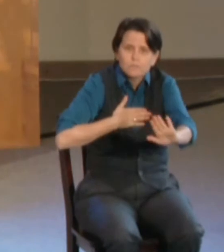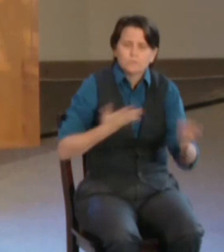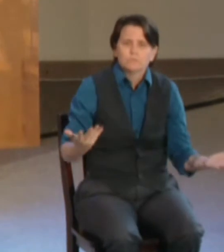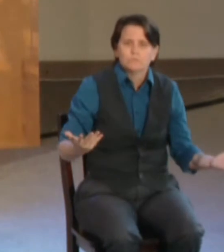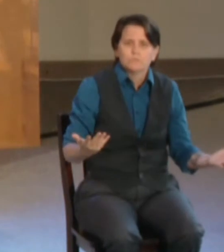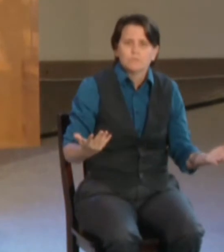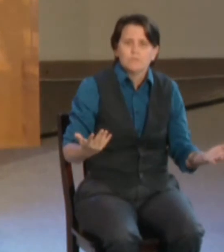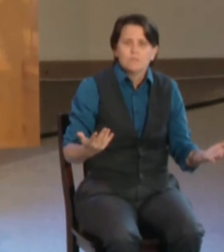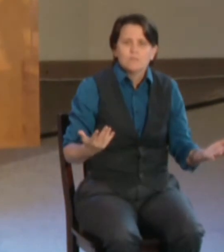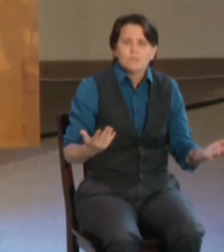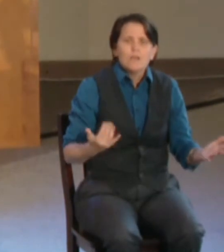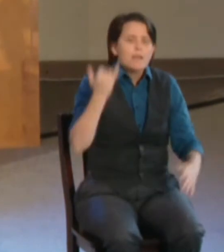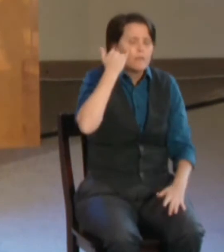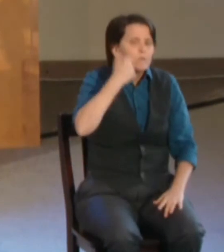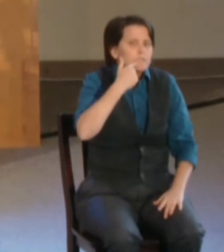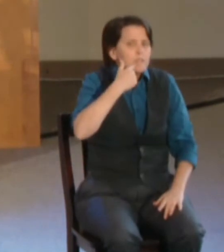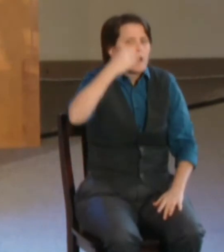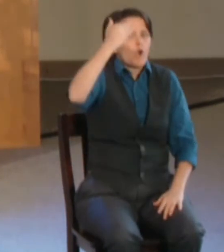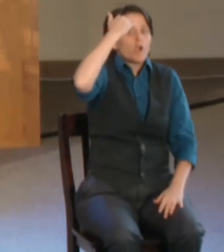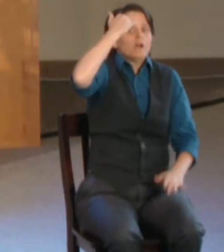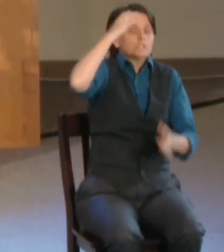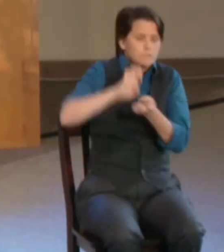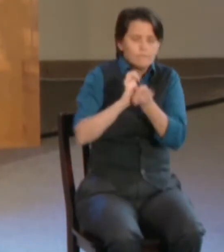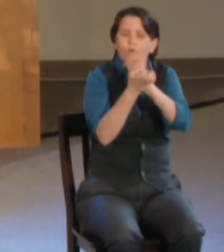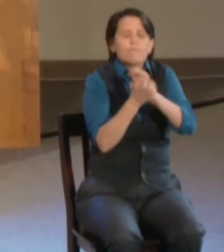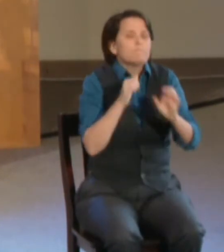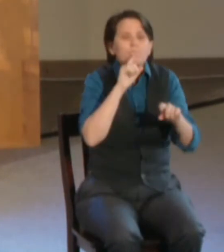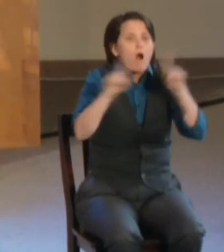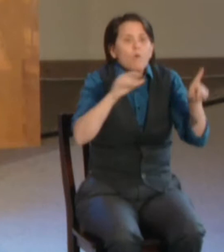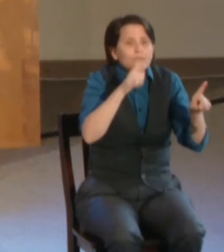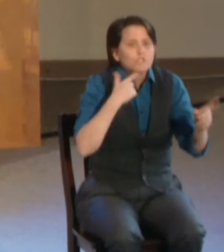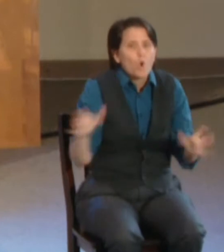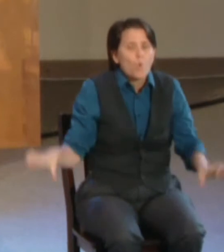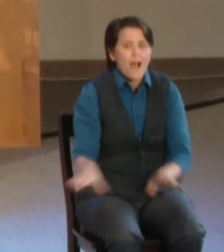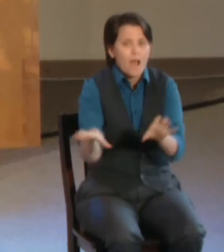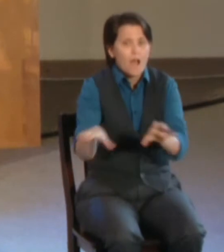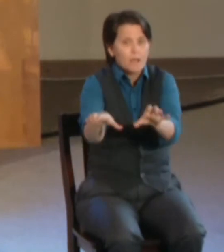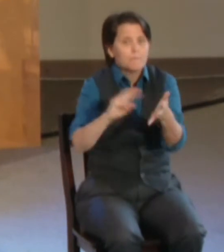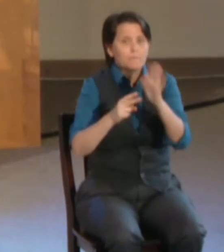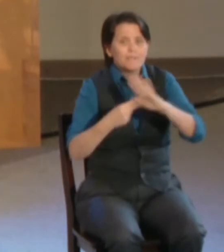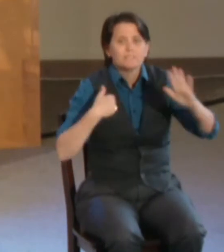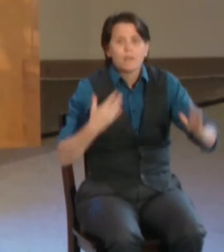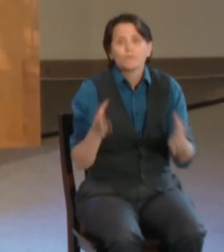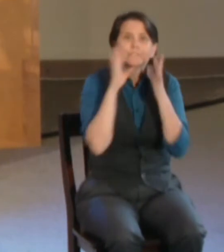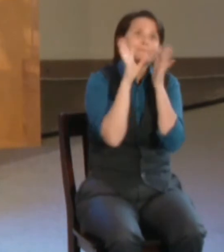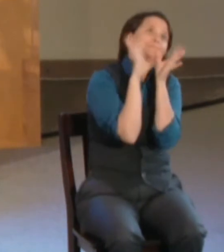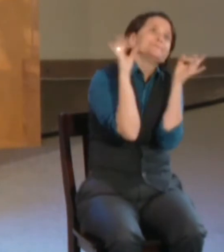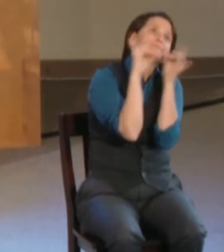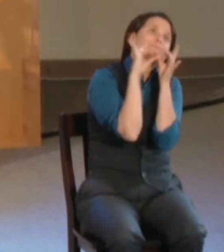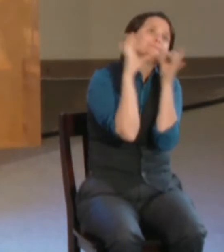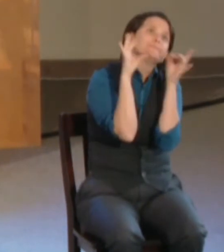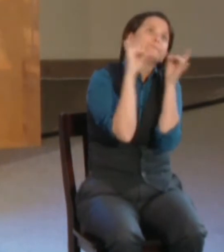Saying we are an evolved consciousness and taking no action is simply lip service to an imaginary